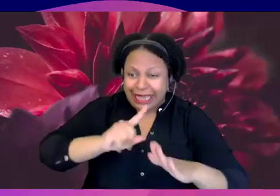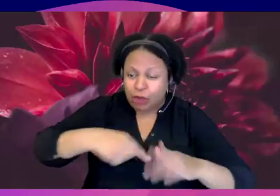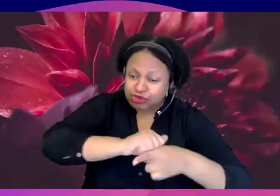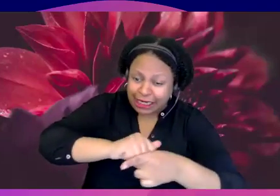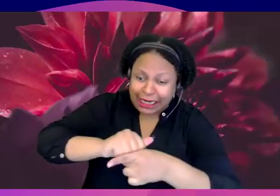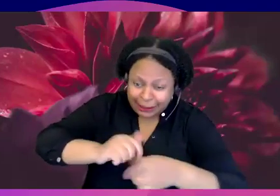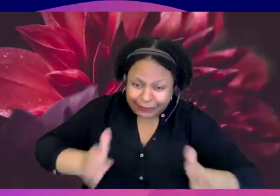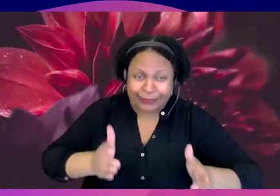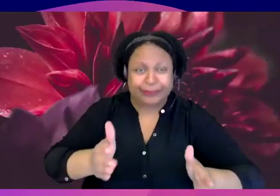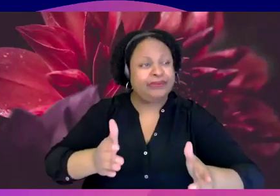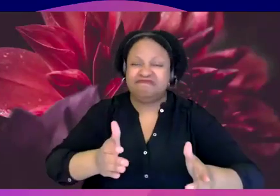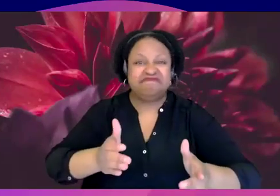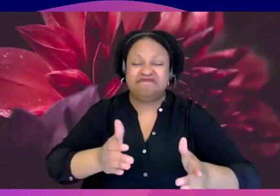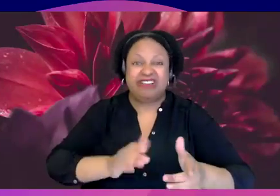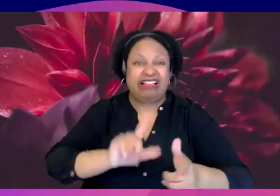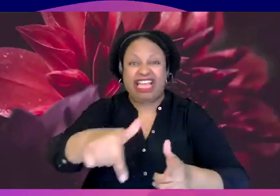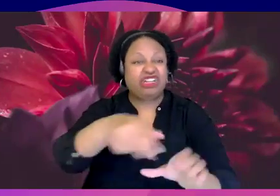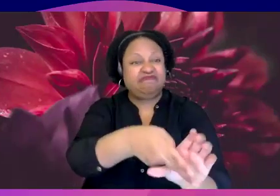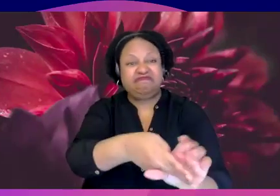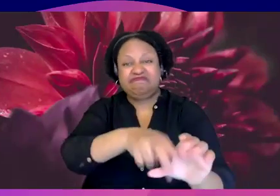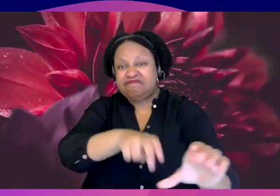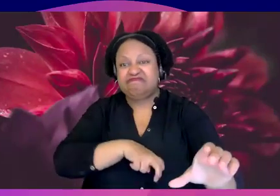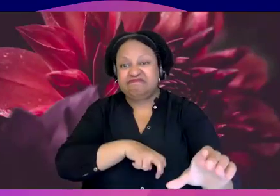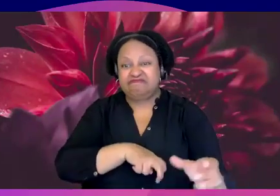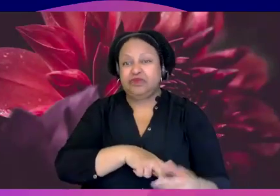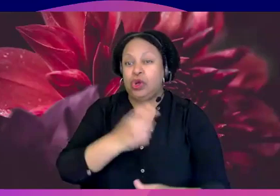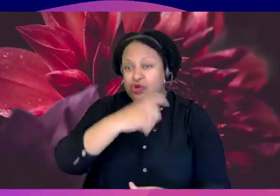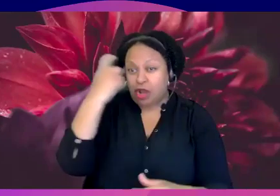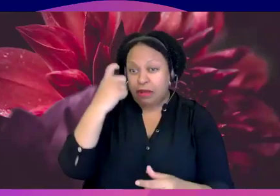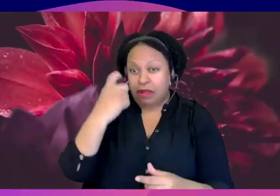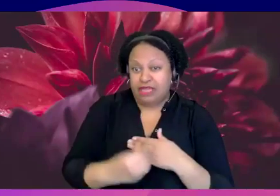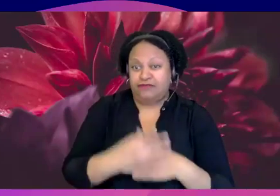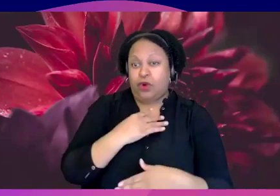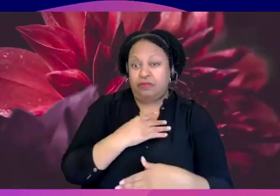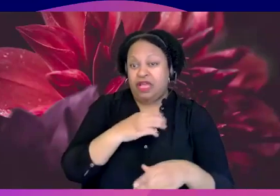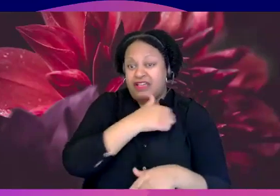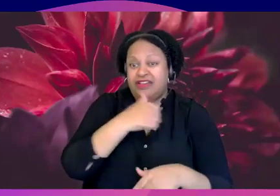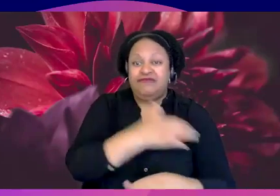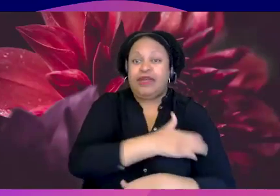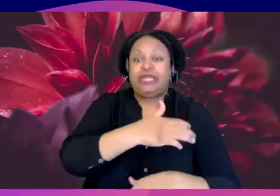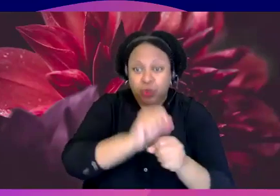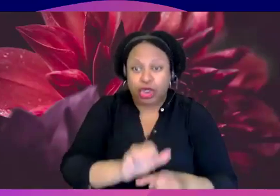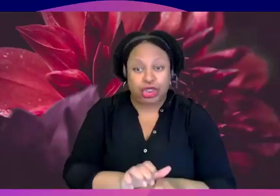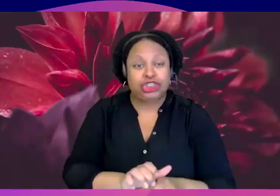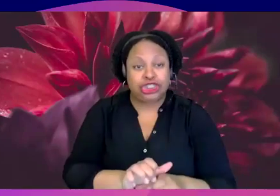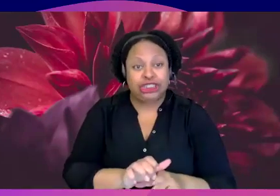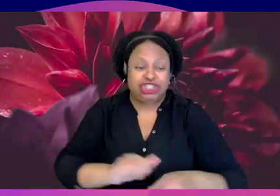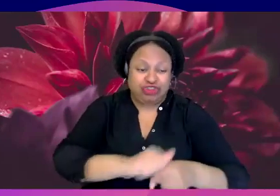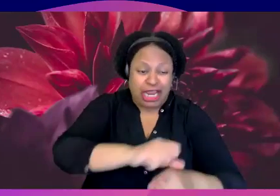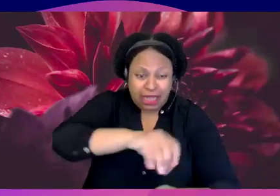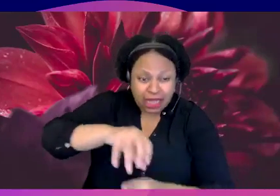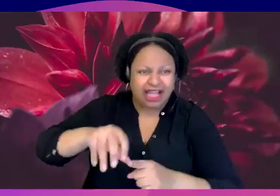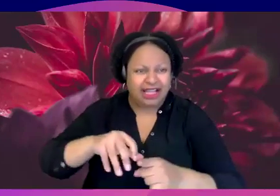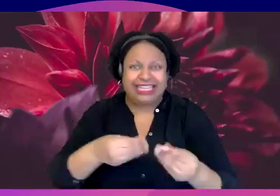cultivating all of their amazing skills as trauma-informed feminist workers. And the fact that it is a very